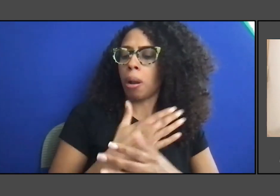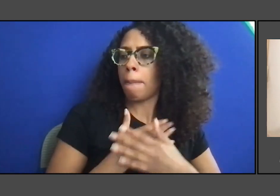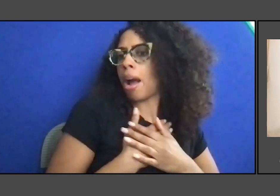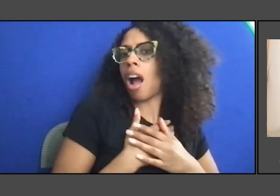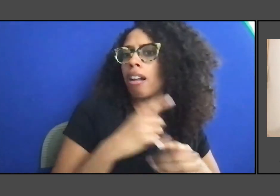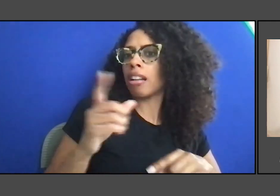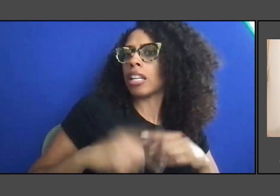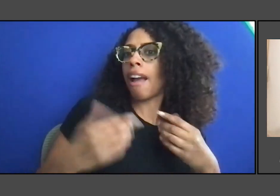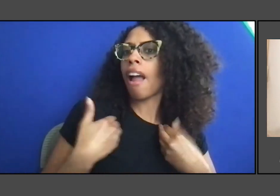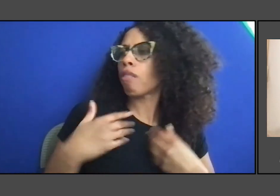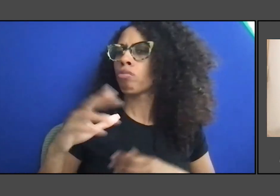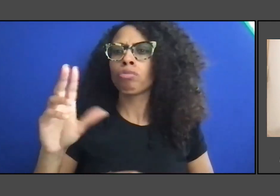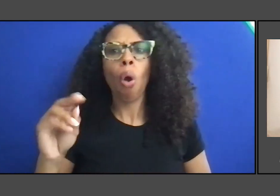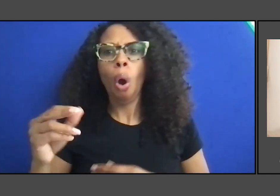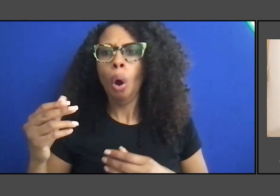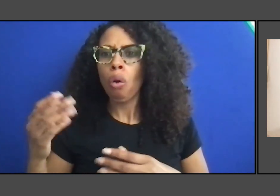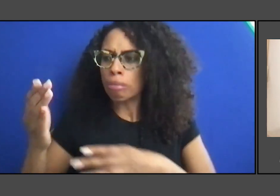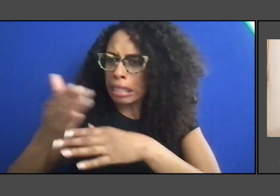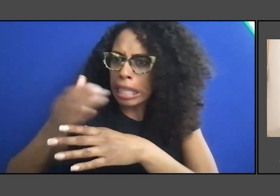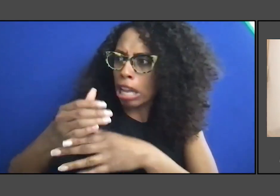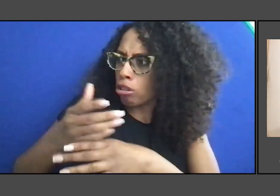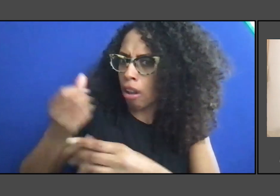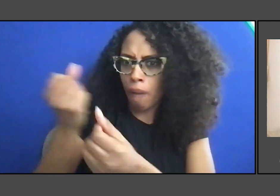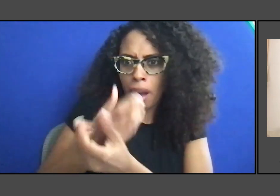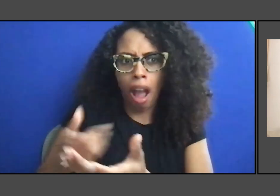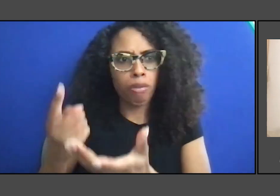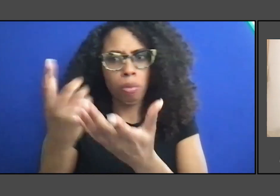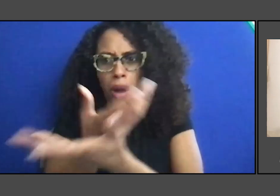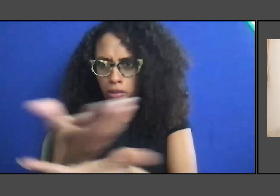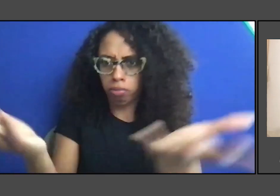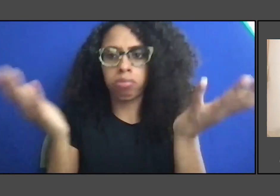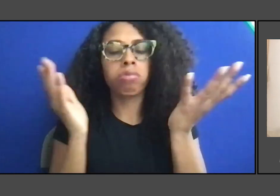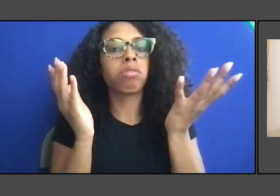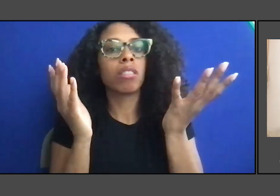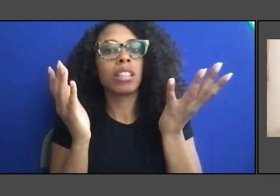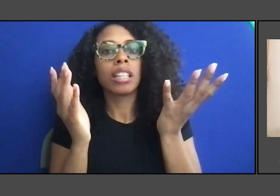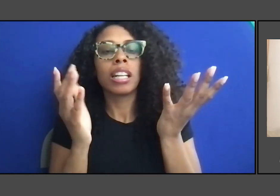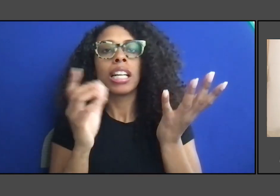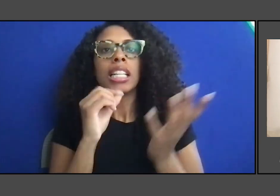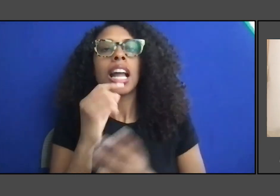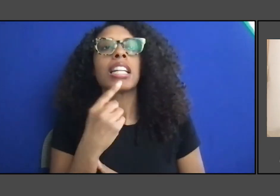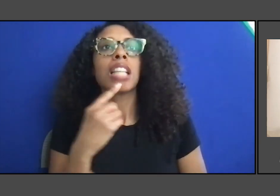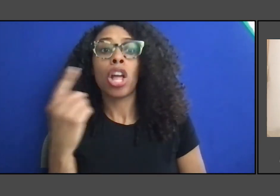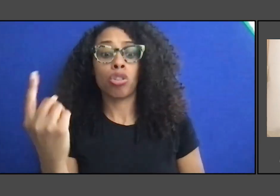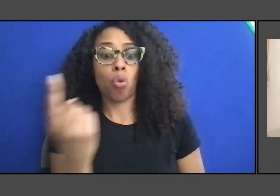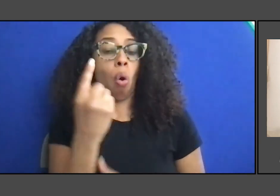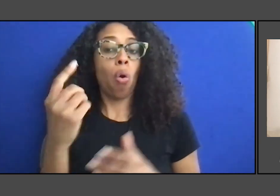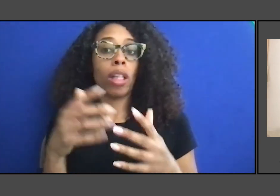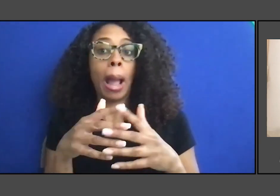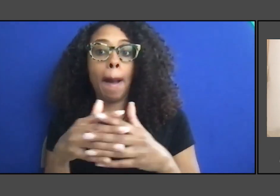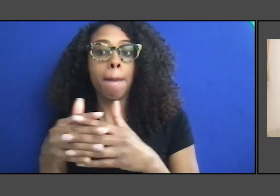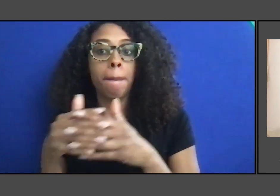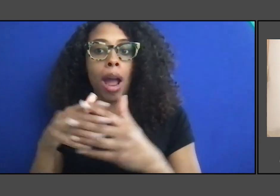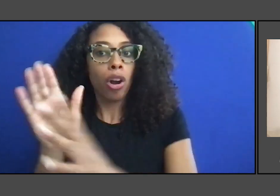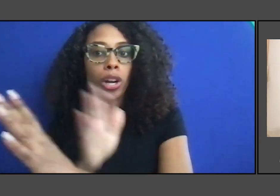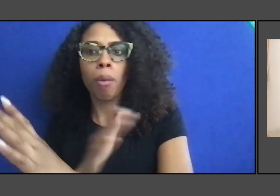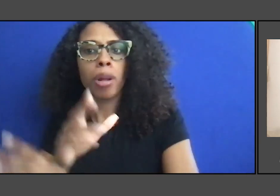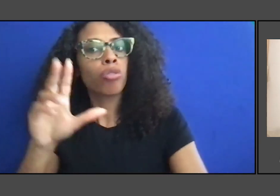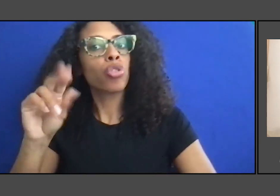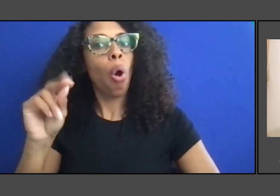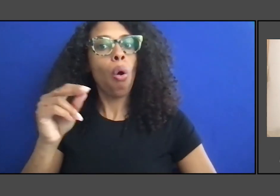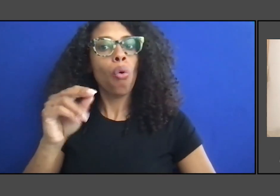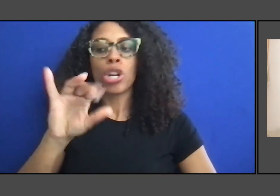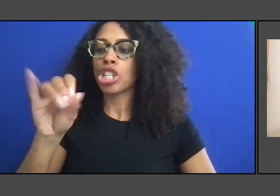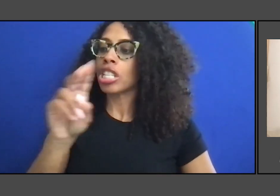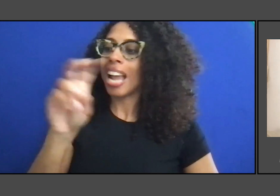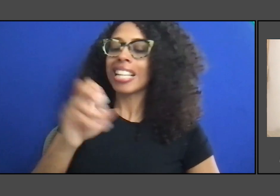American. Um, mm, it's the best of what America is. It's the best of what America can be. It's the best of what